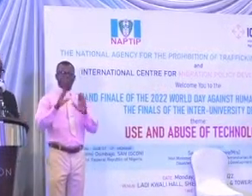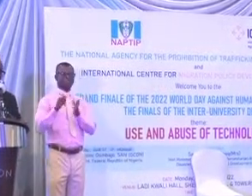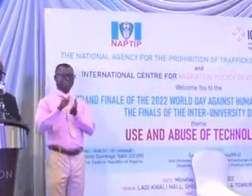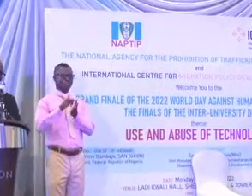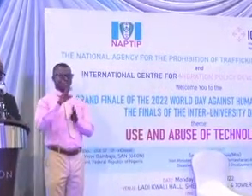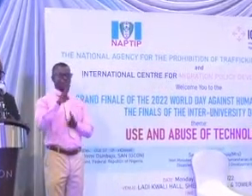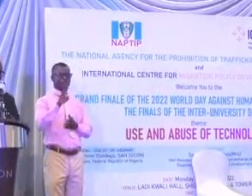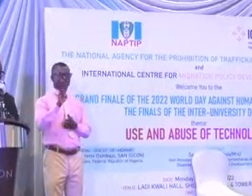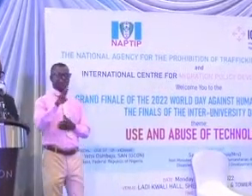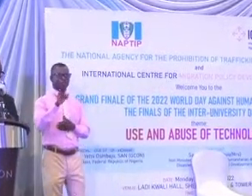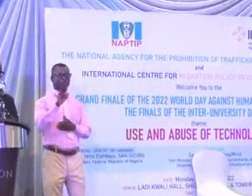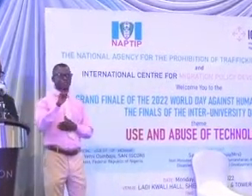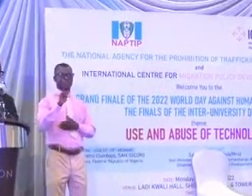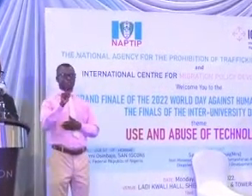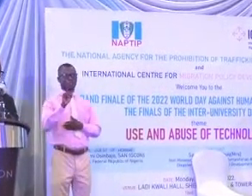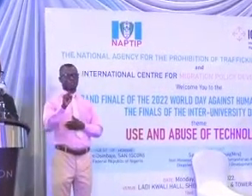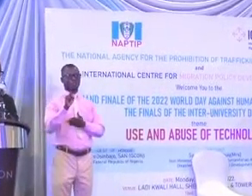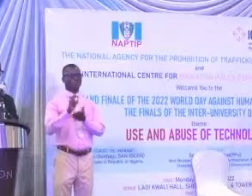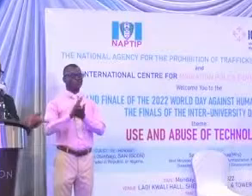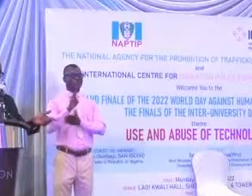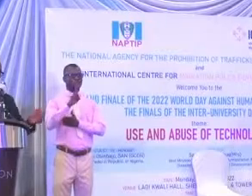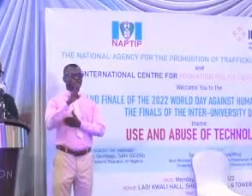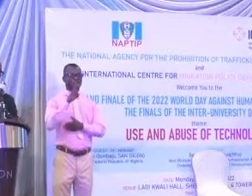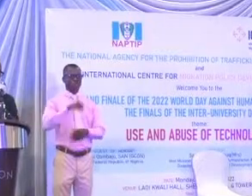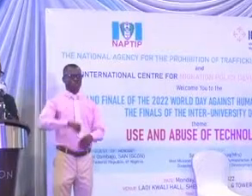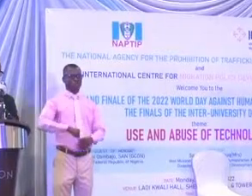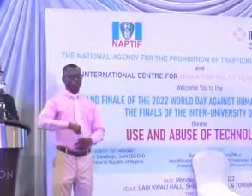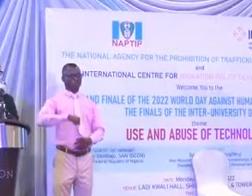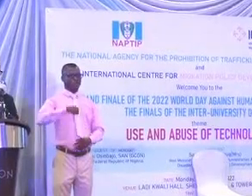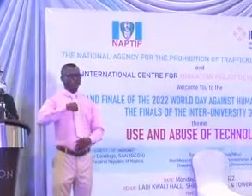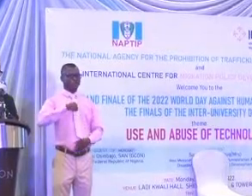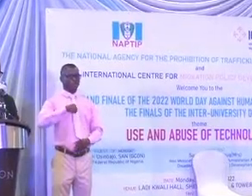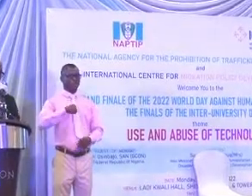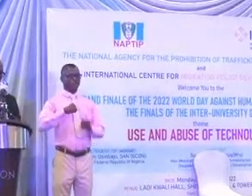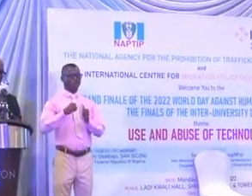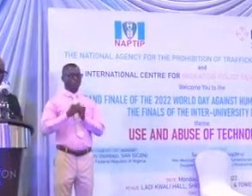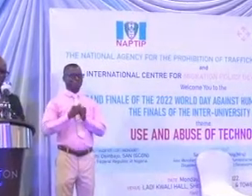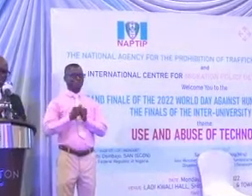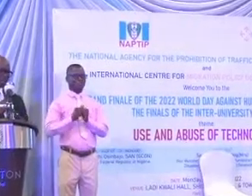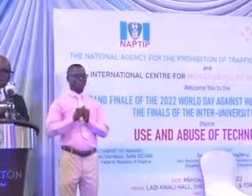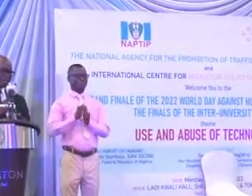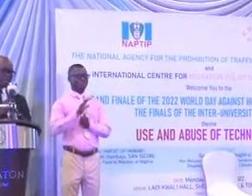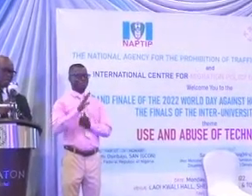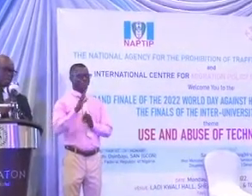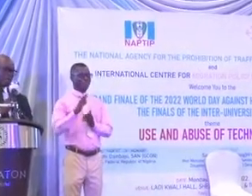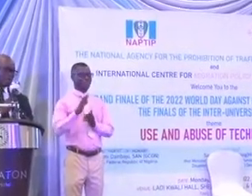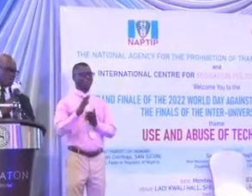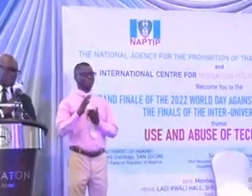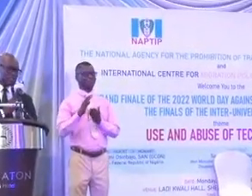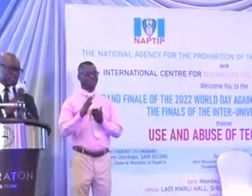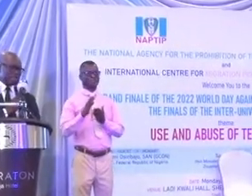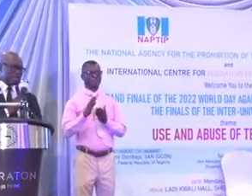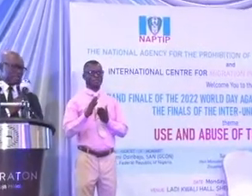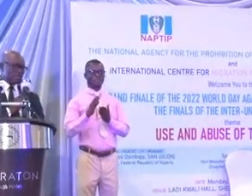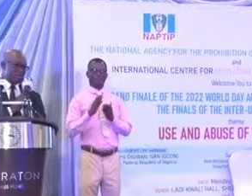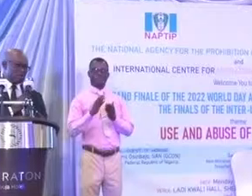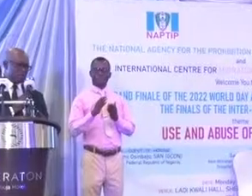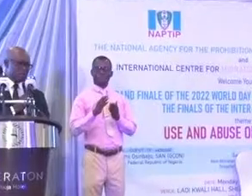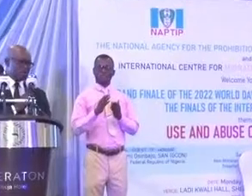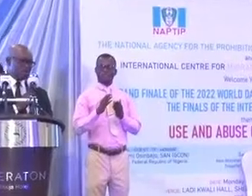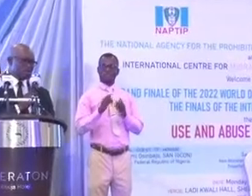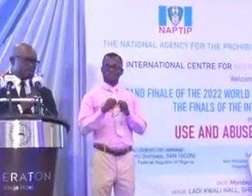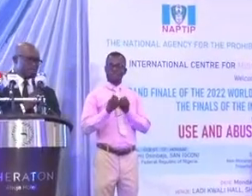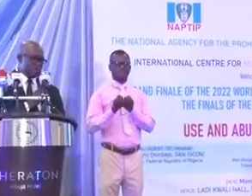Veritas University, I'm proud with their performance here today because their